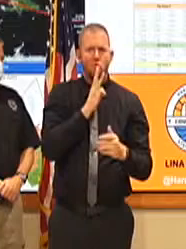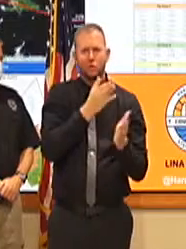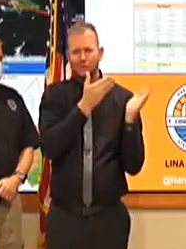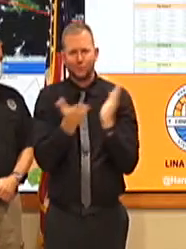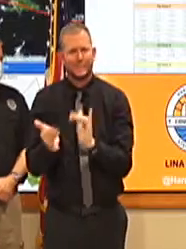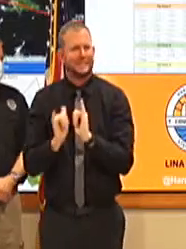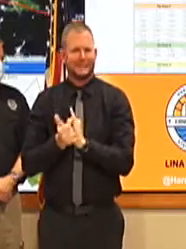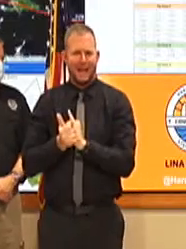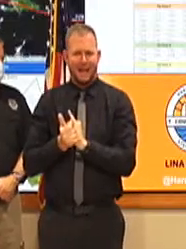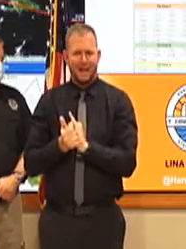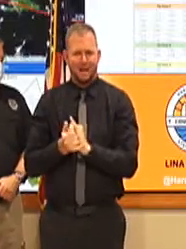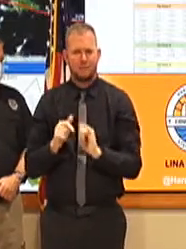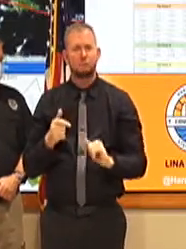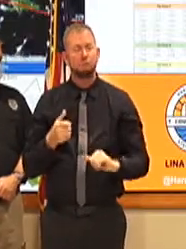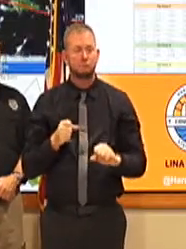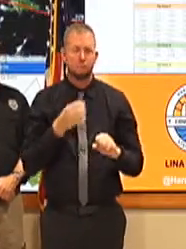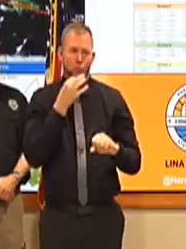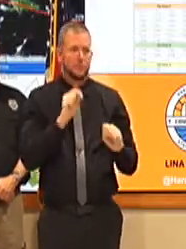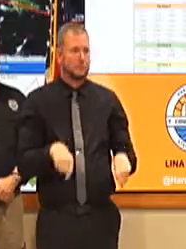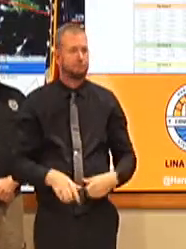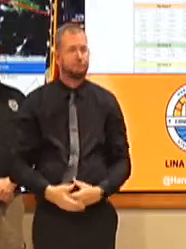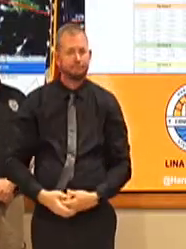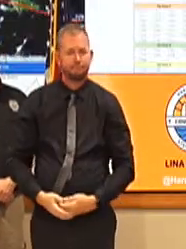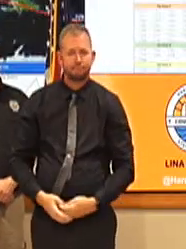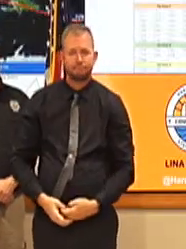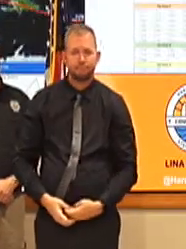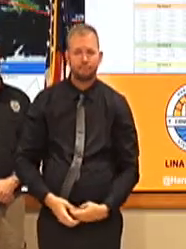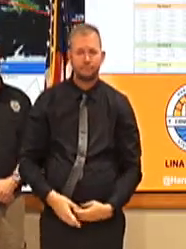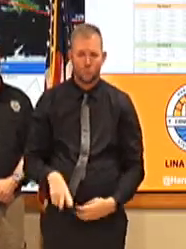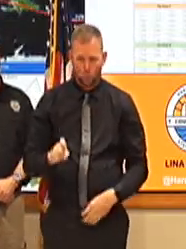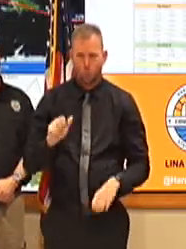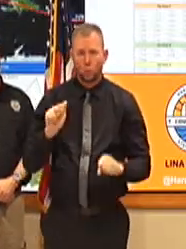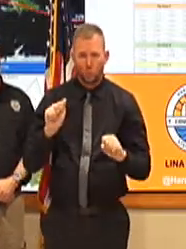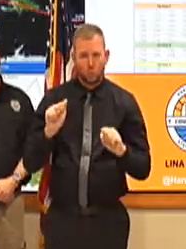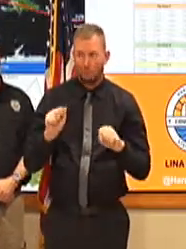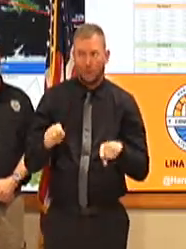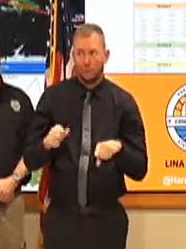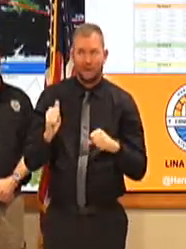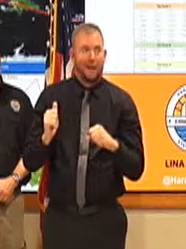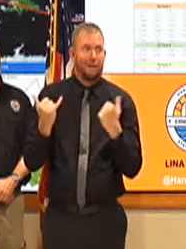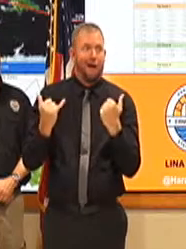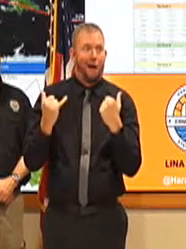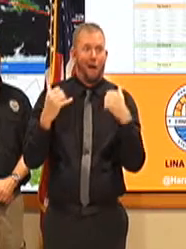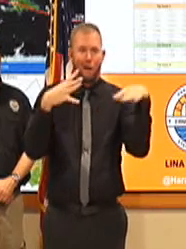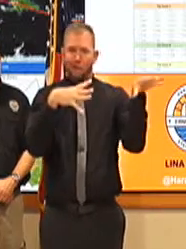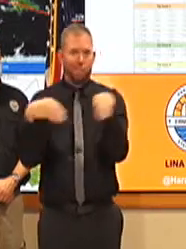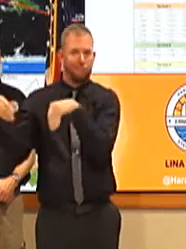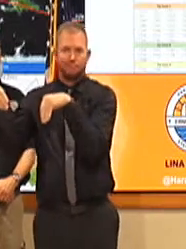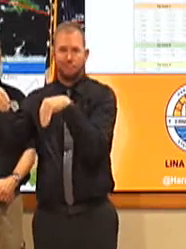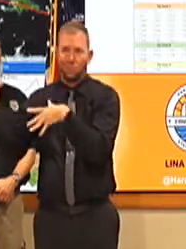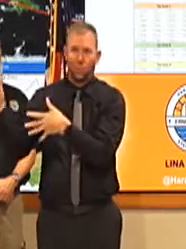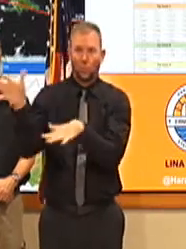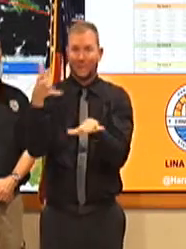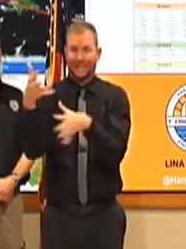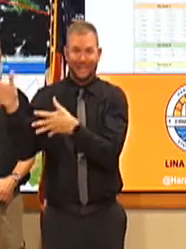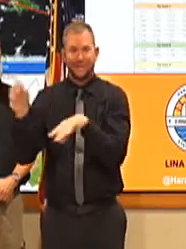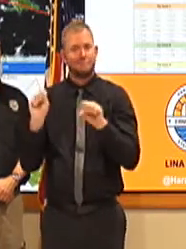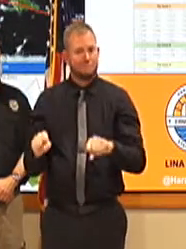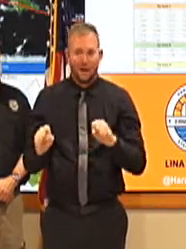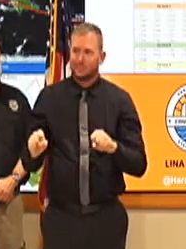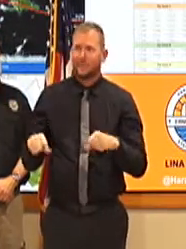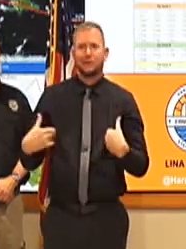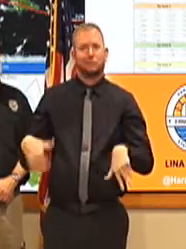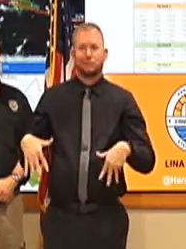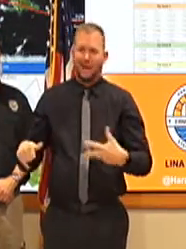real possibility that we could lose power if there are high winds. And so that's where we're coordinating. Locally,